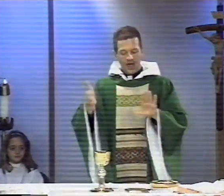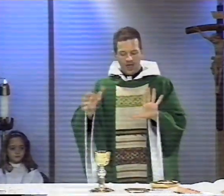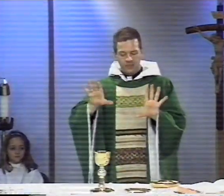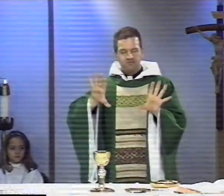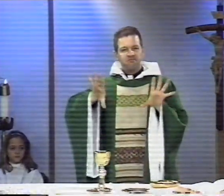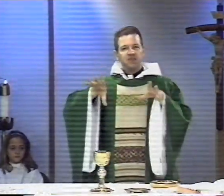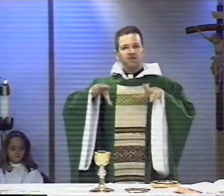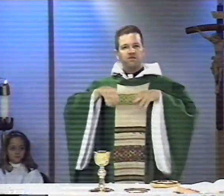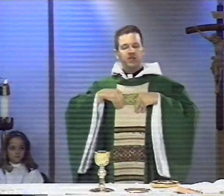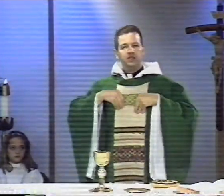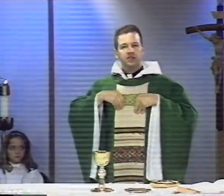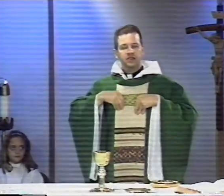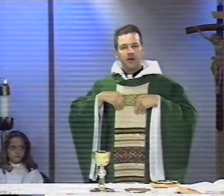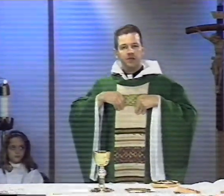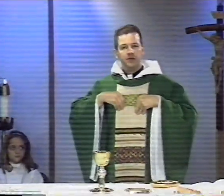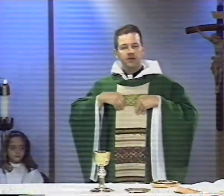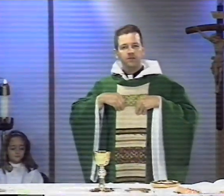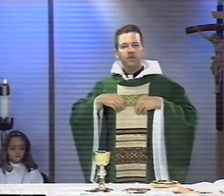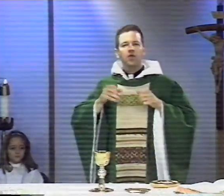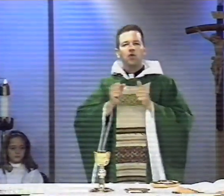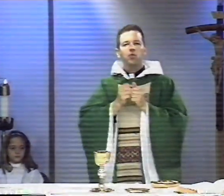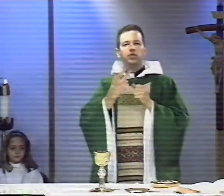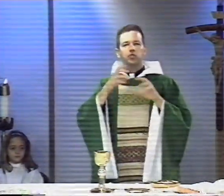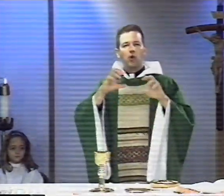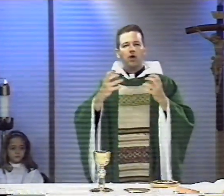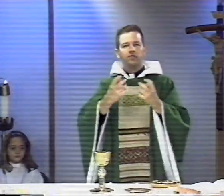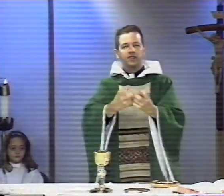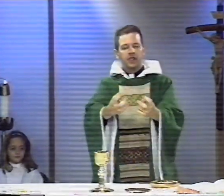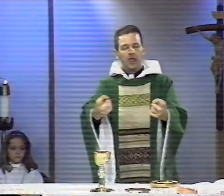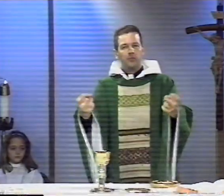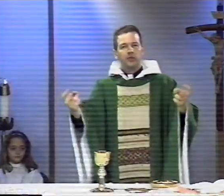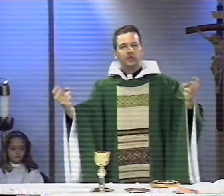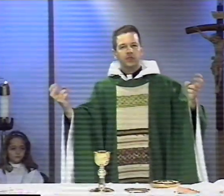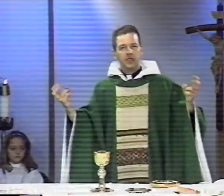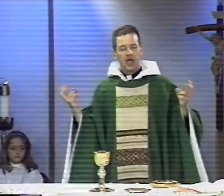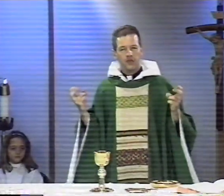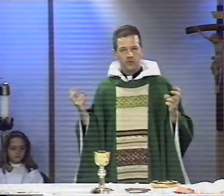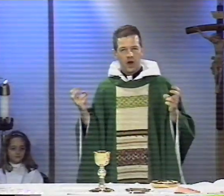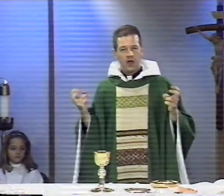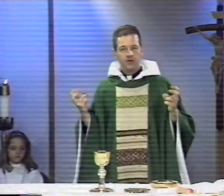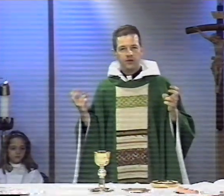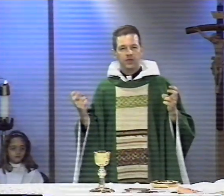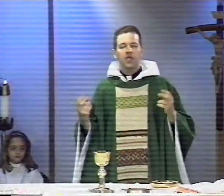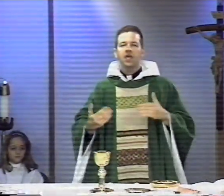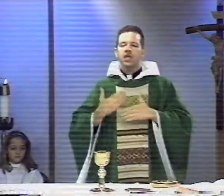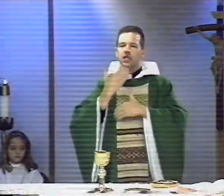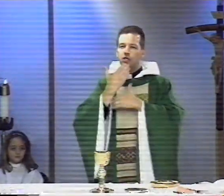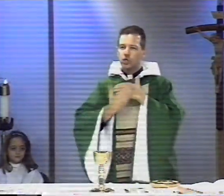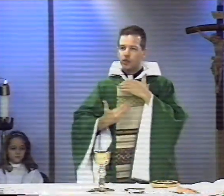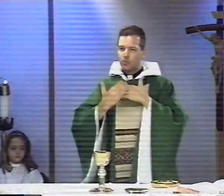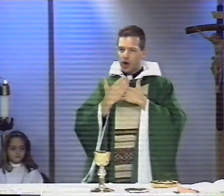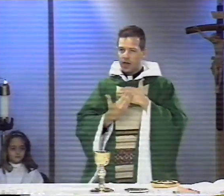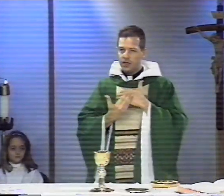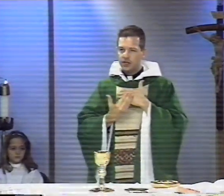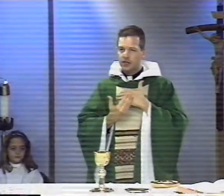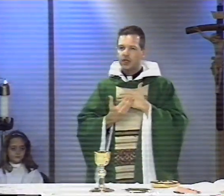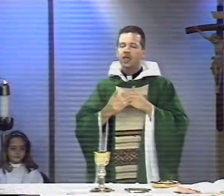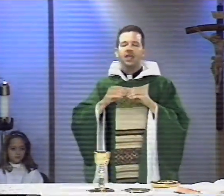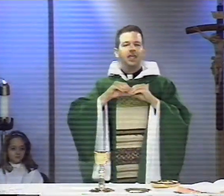death he freely accepted, with the 12 disciples gathered round, he took the bread, he